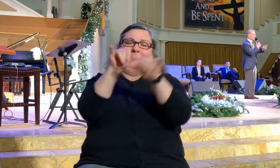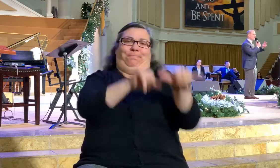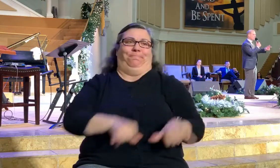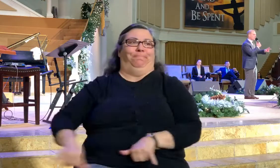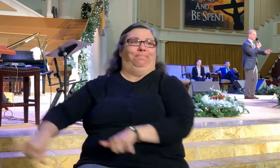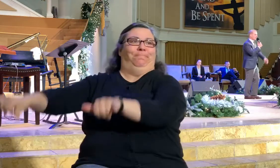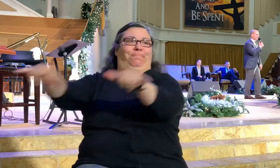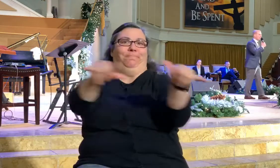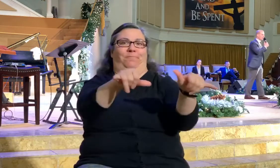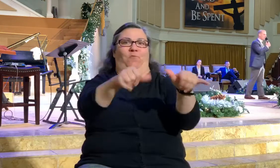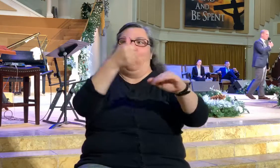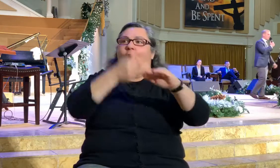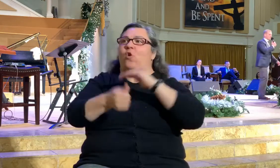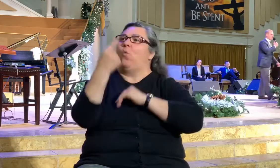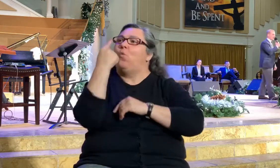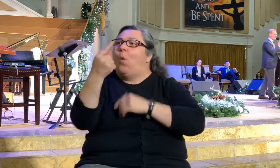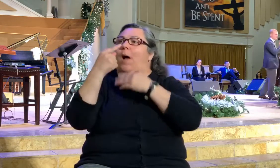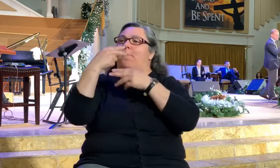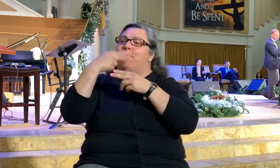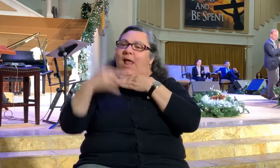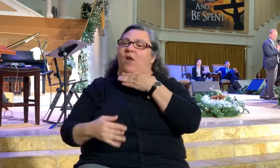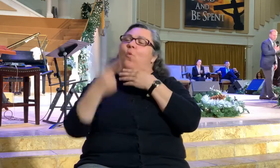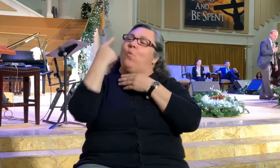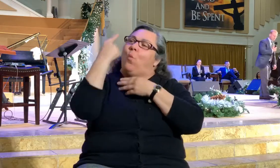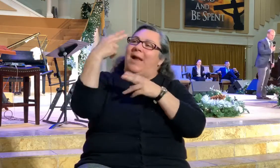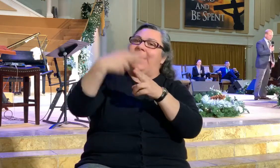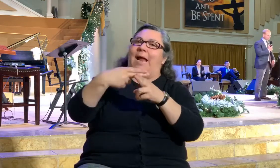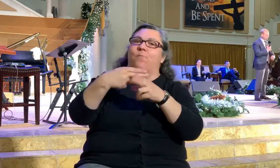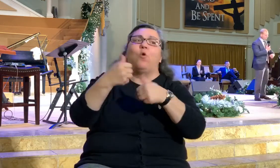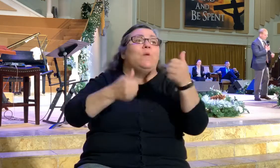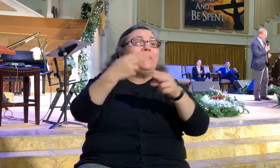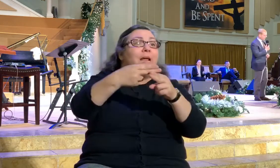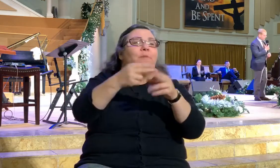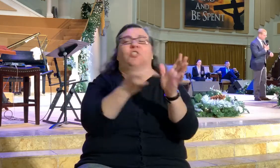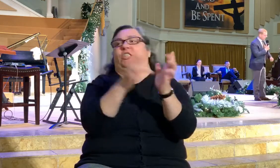one blood and one name. And that name is Jesus Christ.